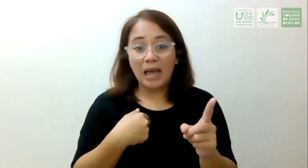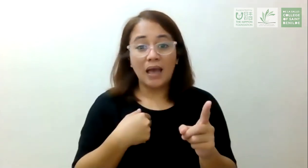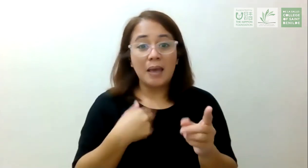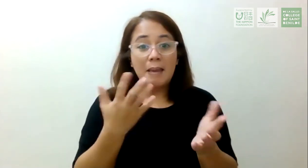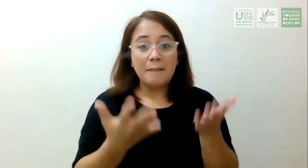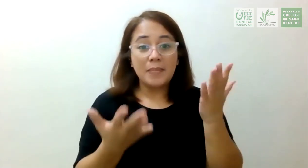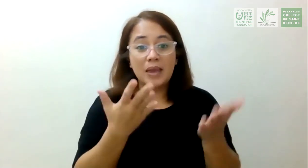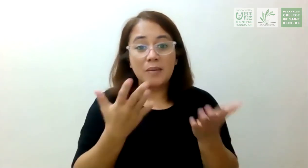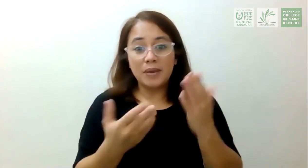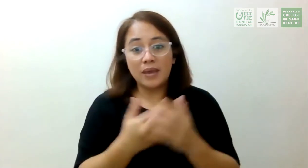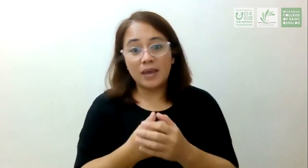problems, so.